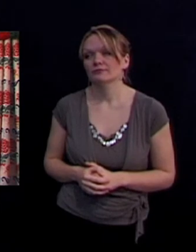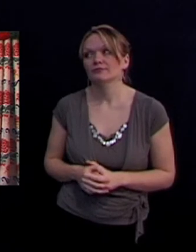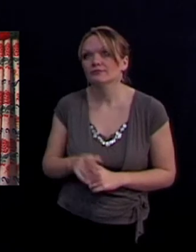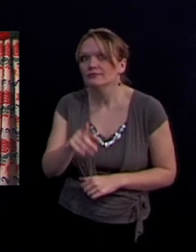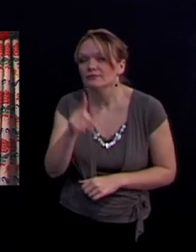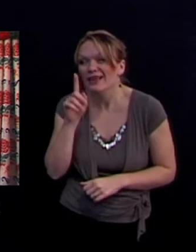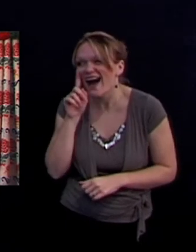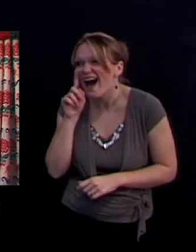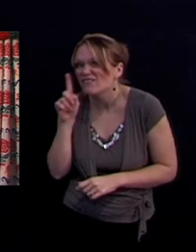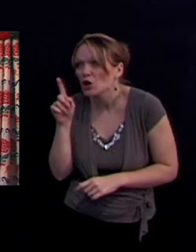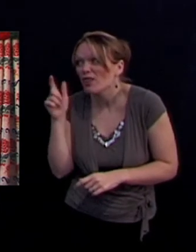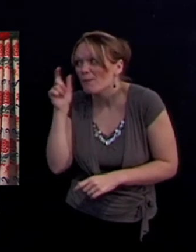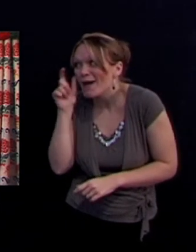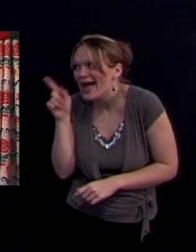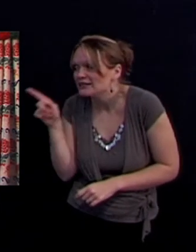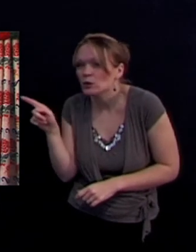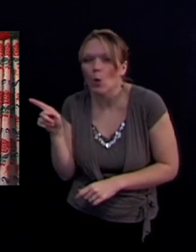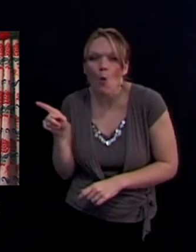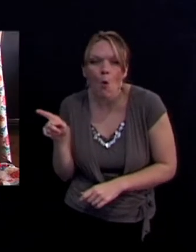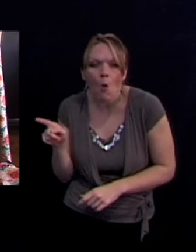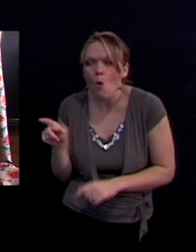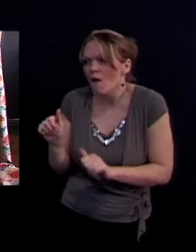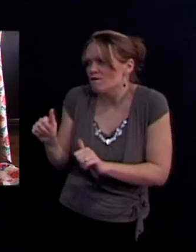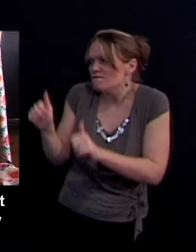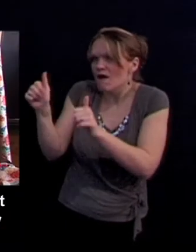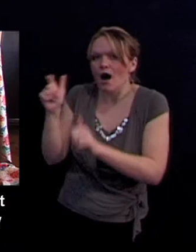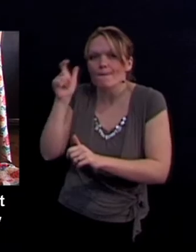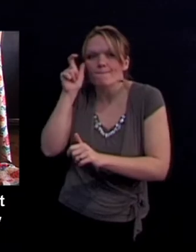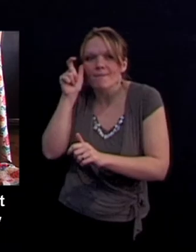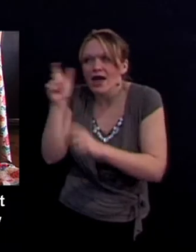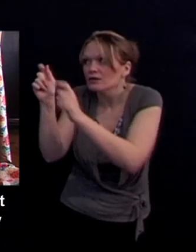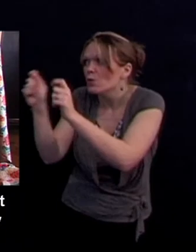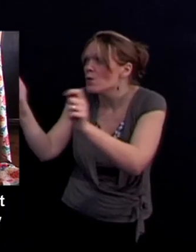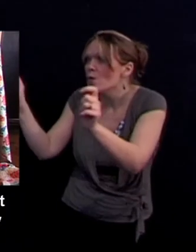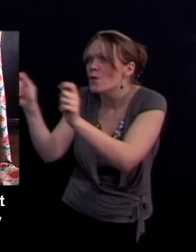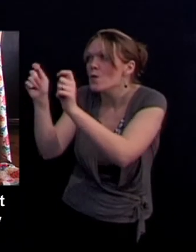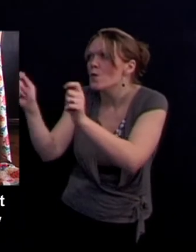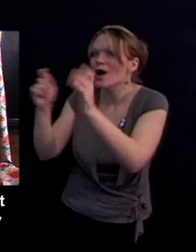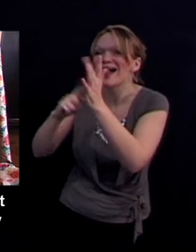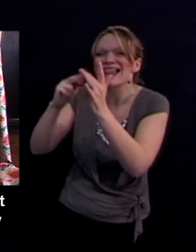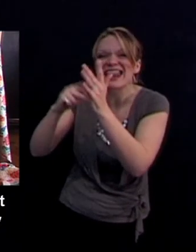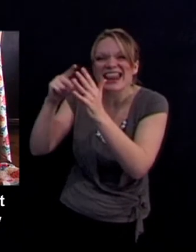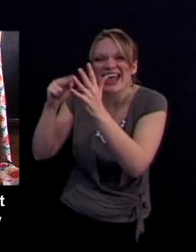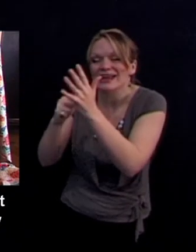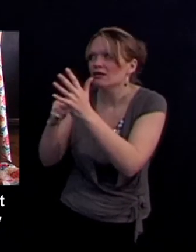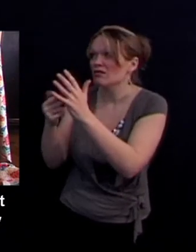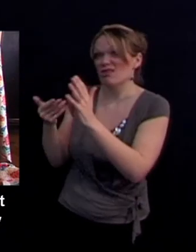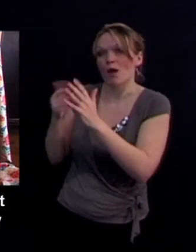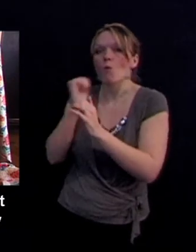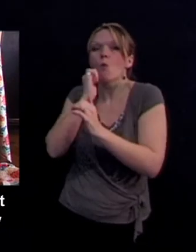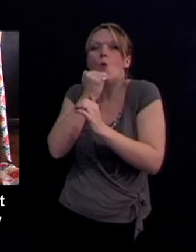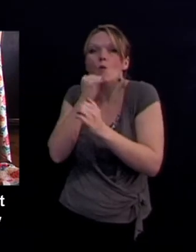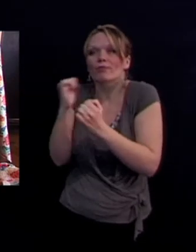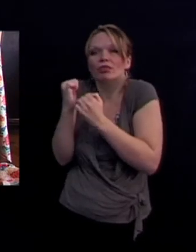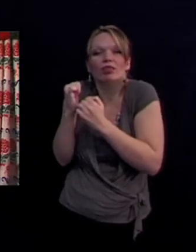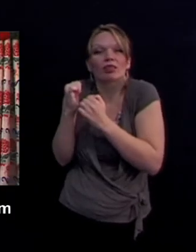Now look at that bed. It's a fine bed, with its bed hangings and linen that provided extra warmth and privacy.